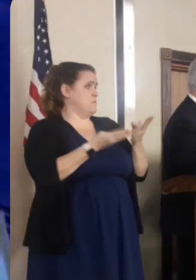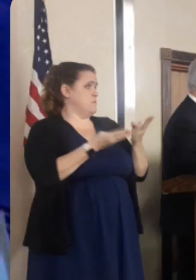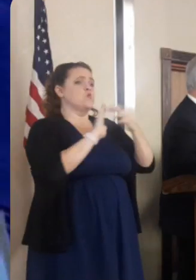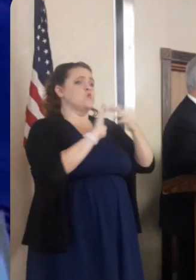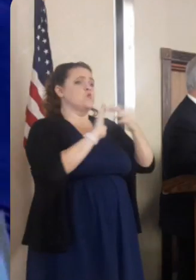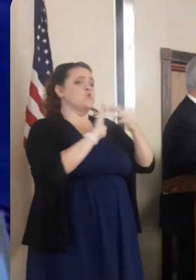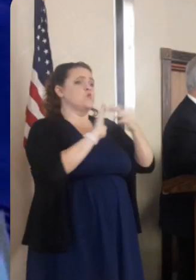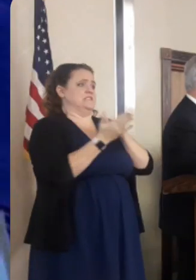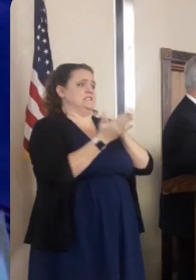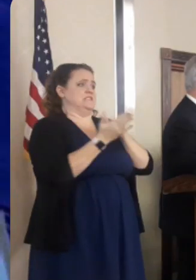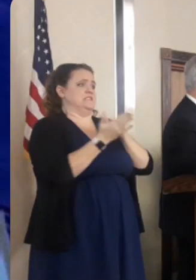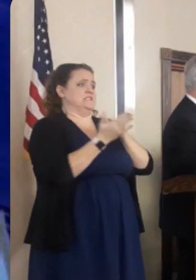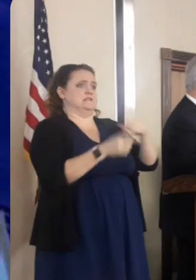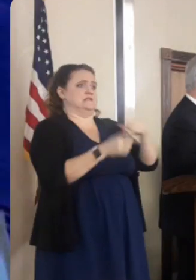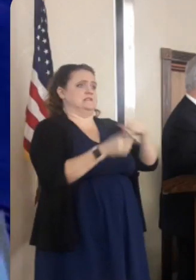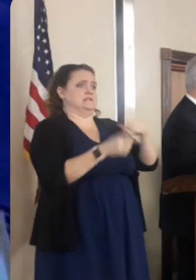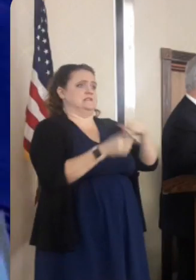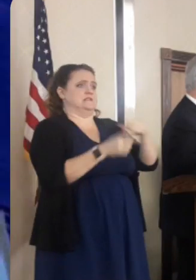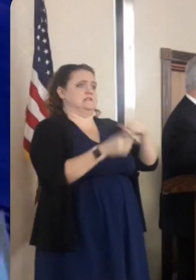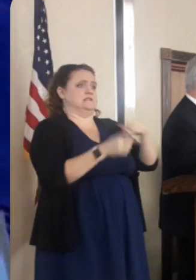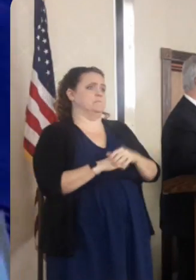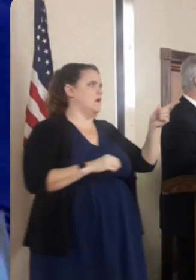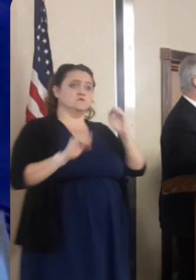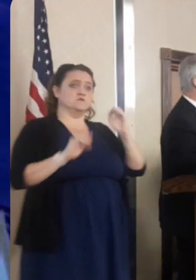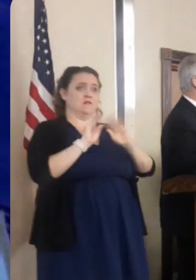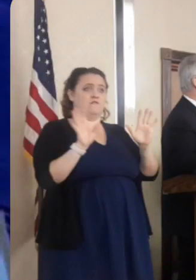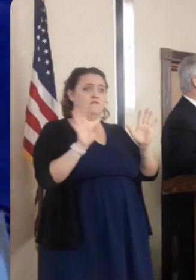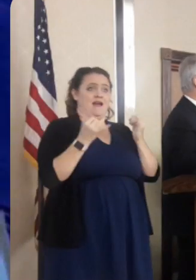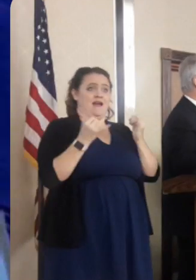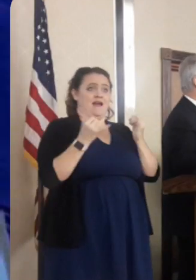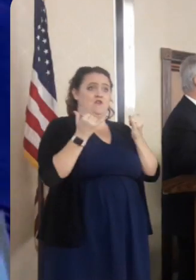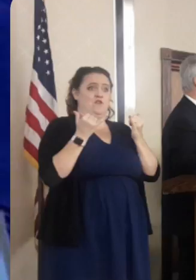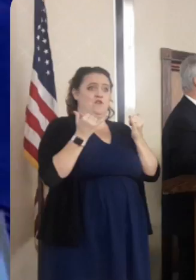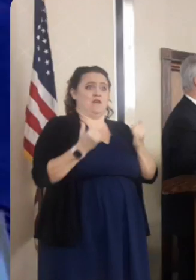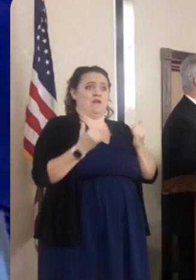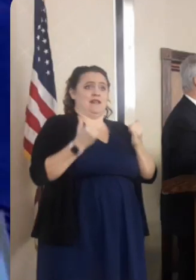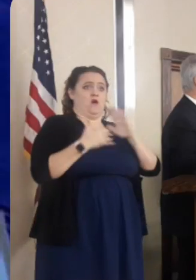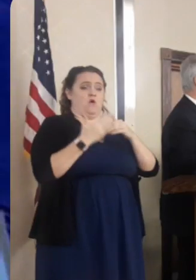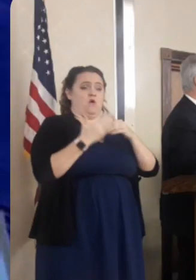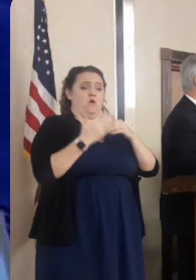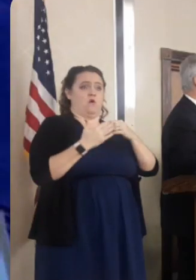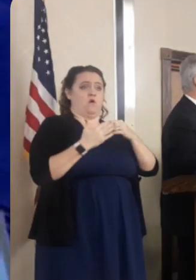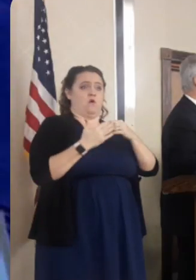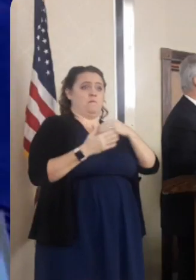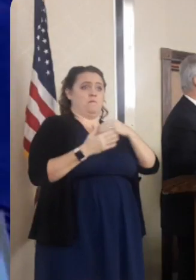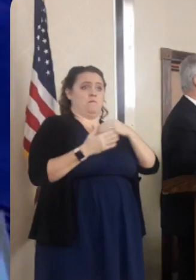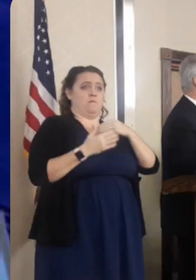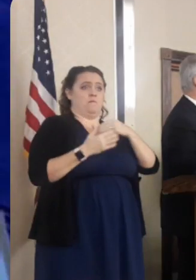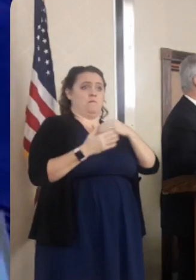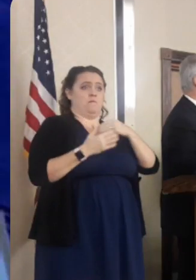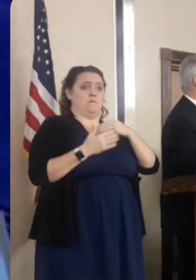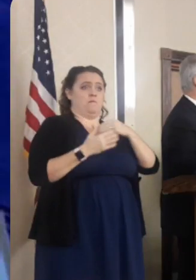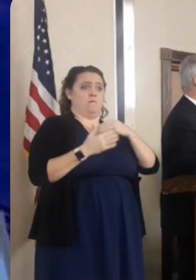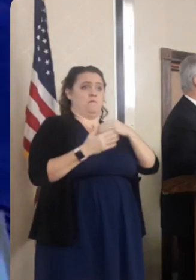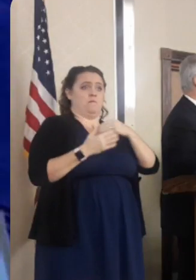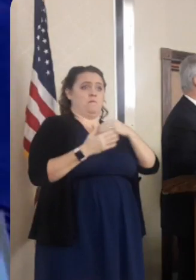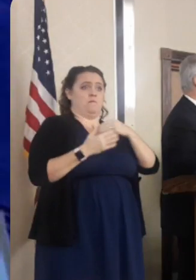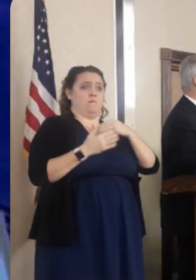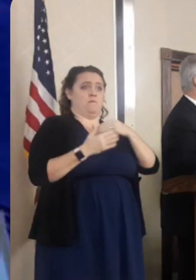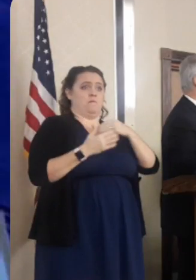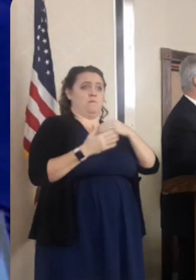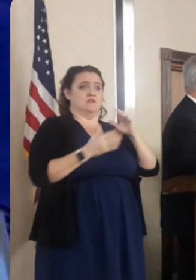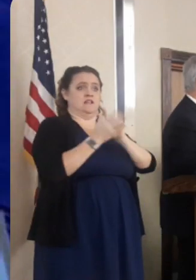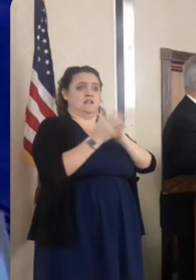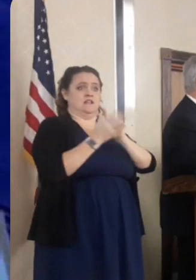So clarifying, at this time, all members of the Legislative Priorities Committee are also SREC members. Correct. Thank